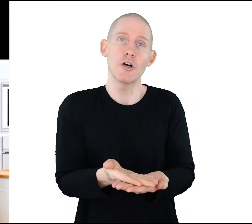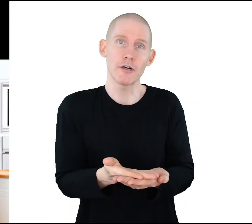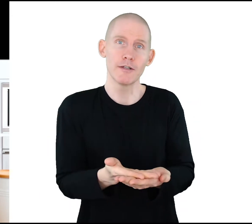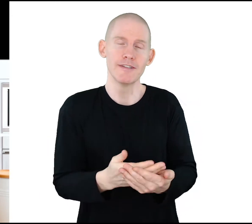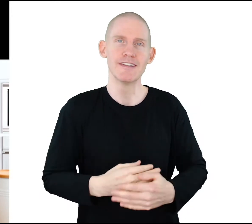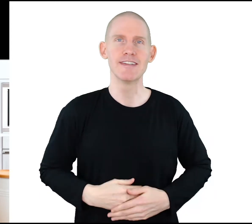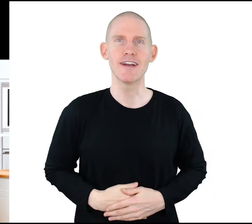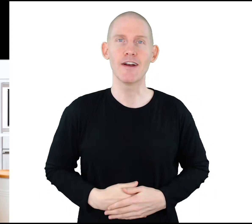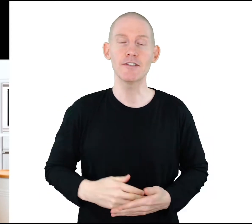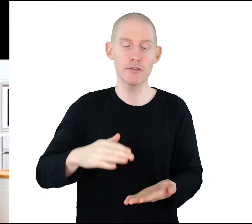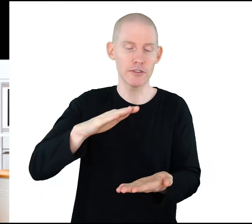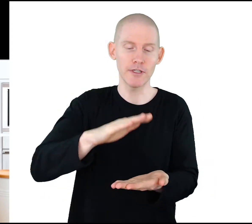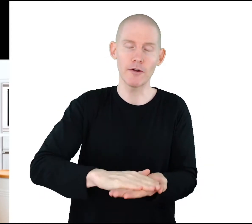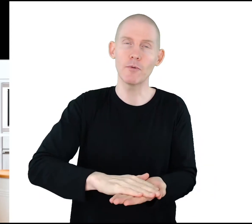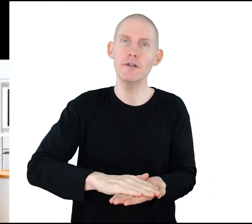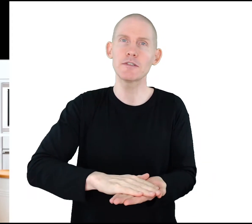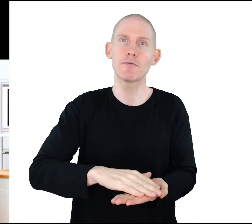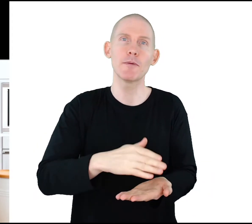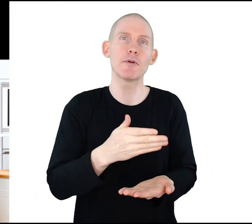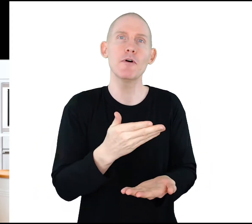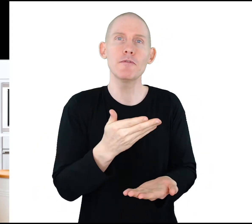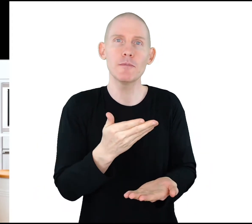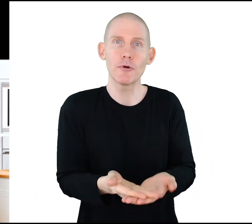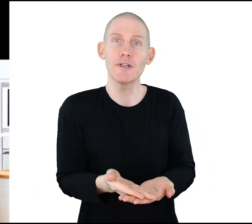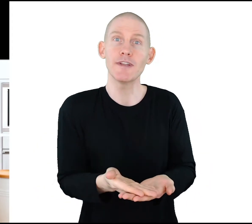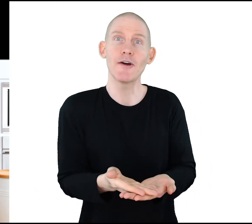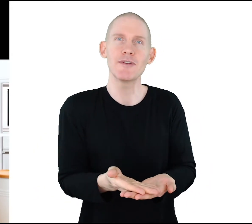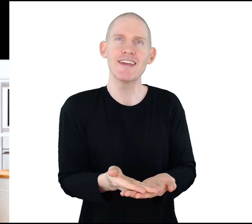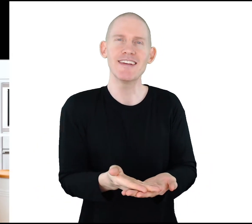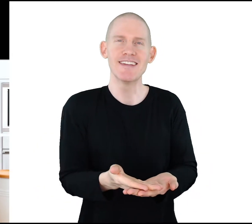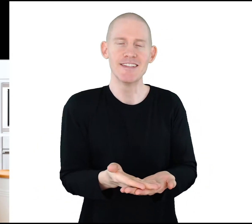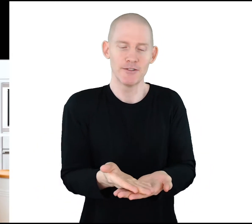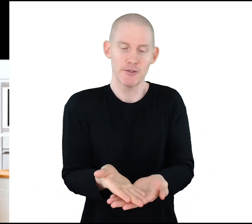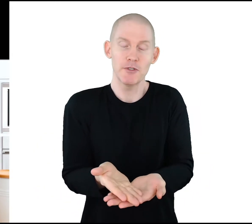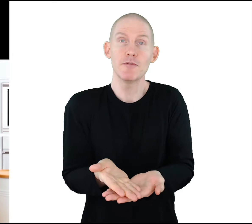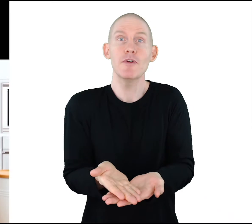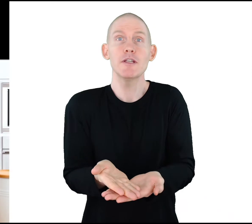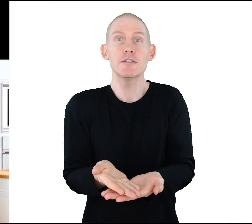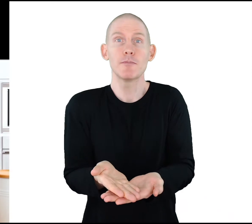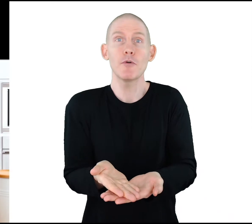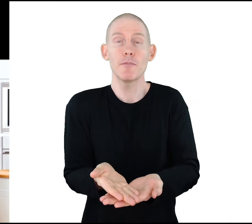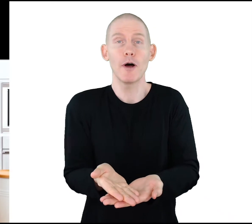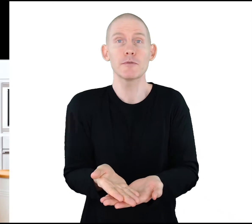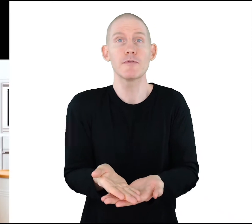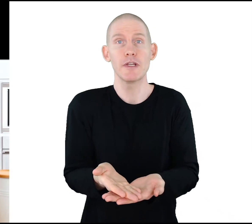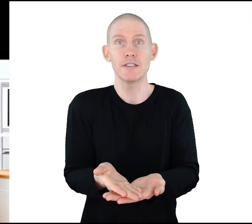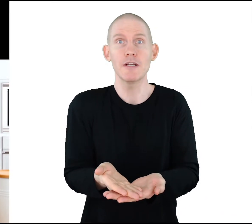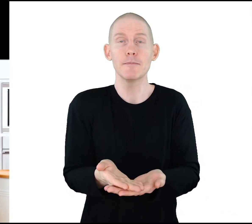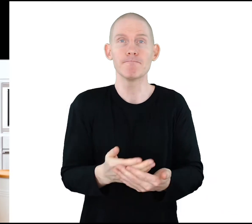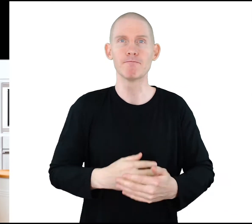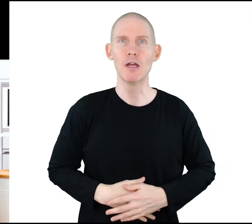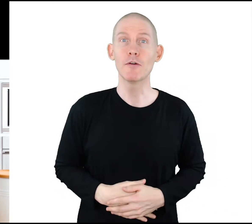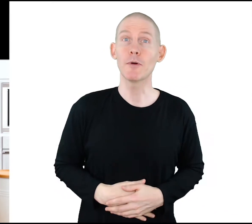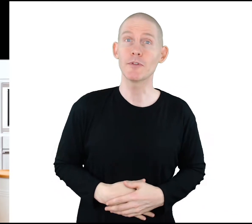Cook. All right, so just down once, flip it over, put it down again. So when you finish, both palms are facing up. From the